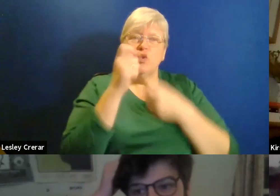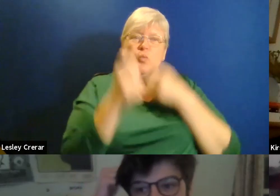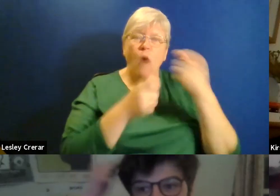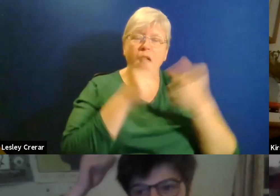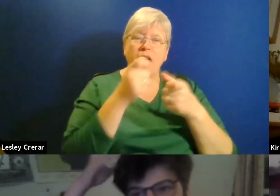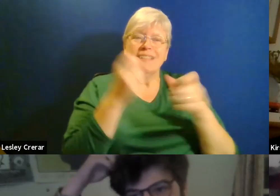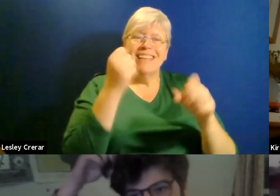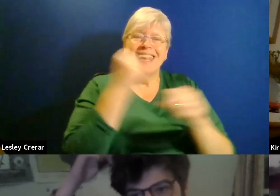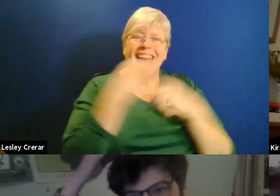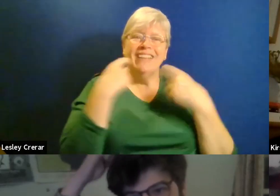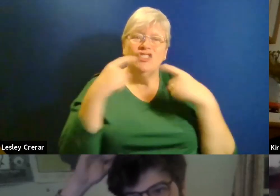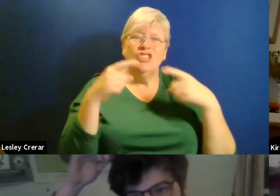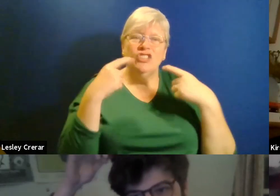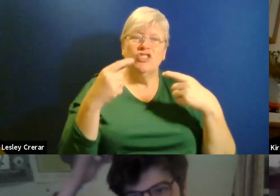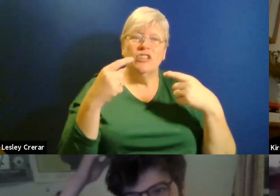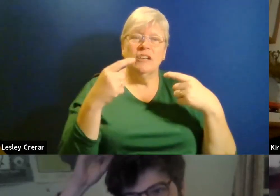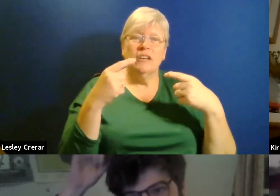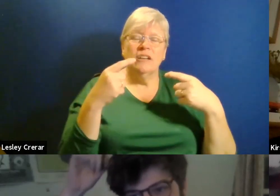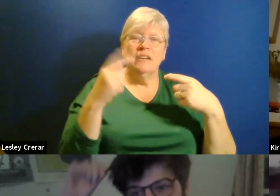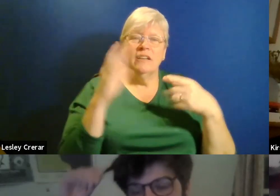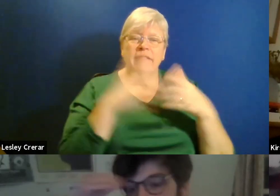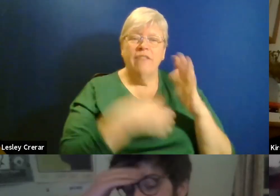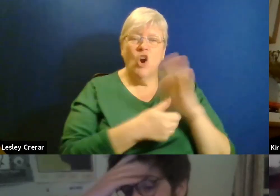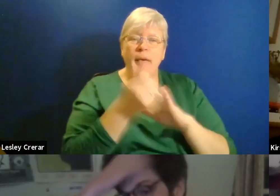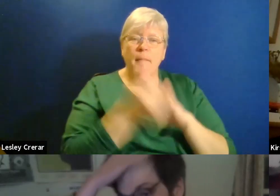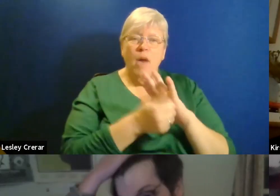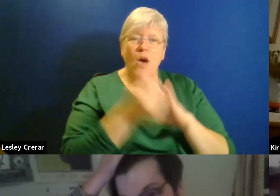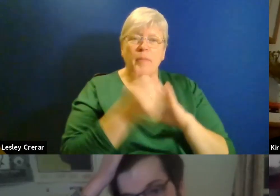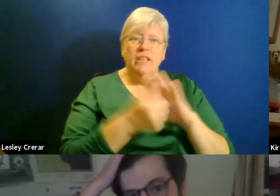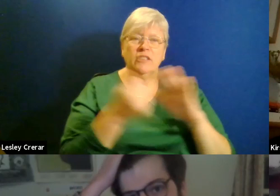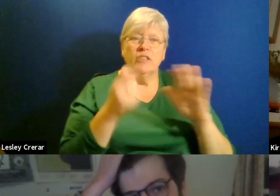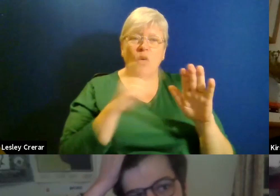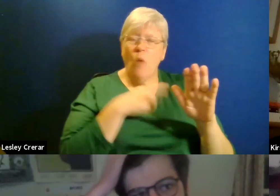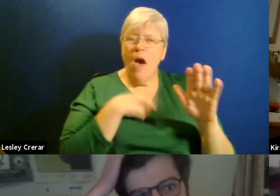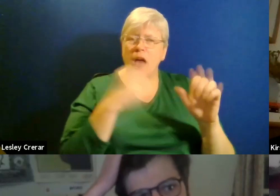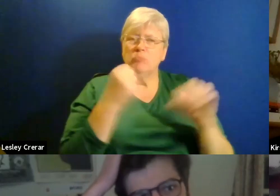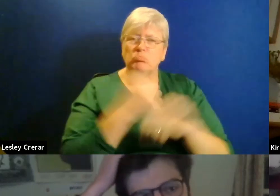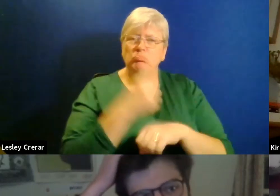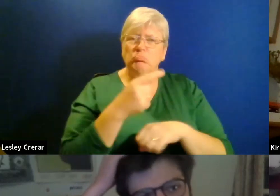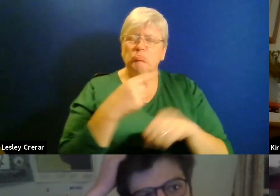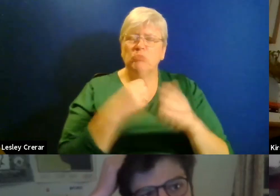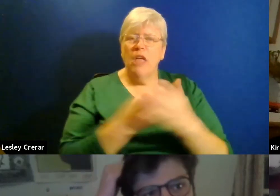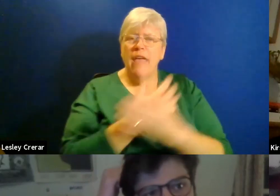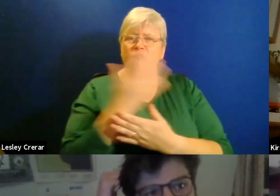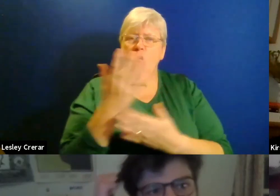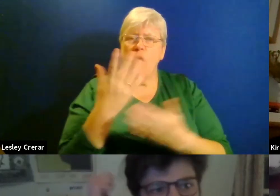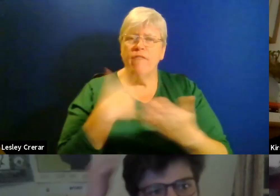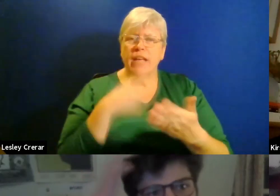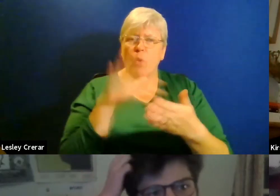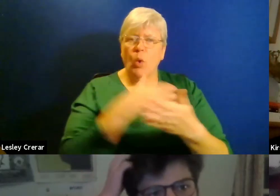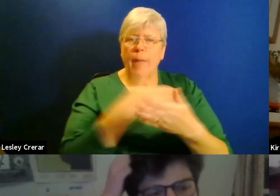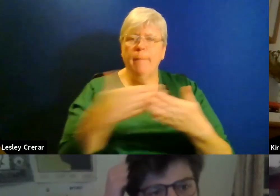in Gaelic Teacher from the published version. Was that performative spontaneity or is it an evolving piece?